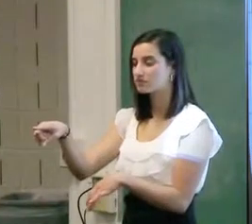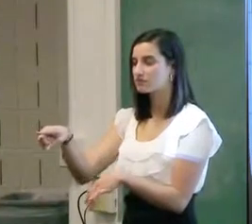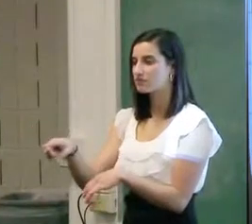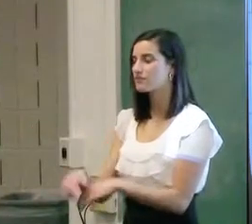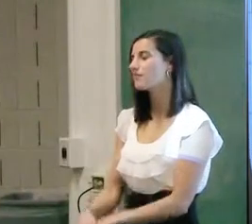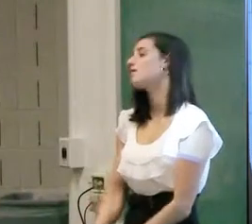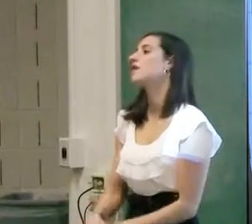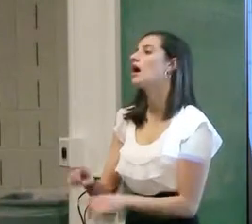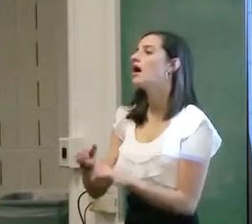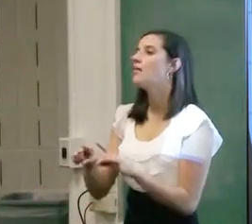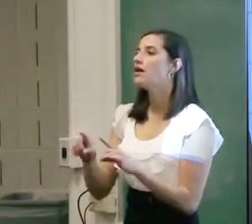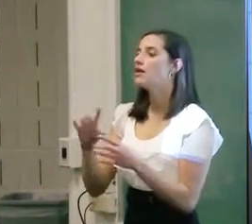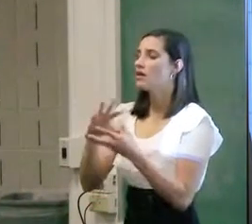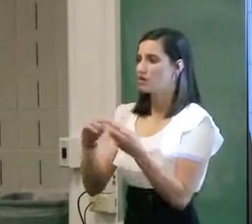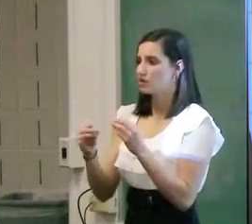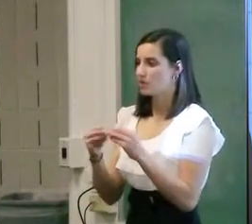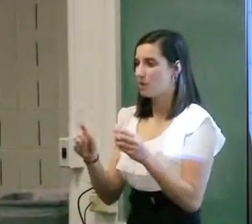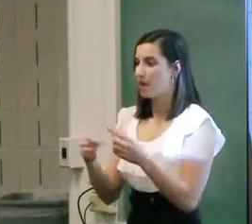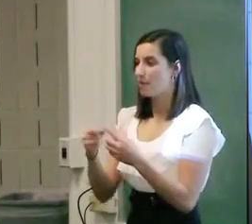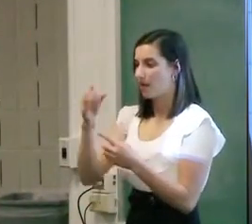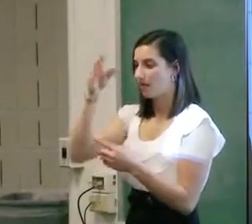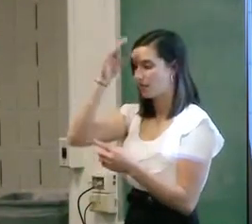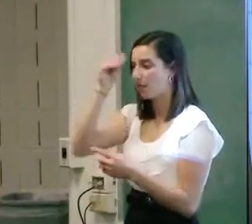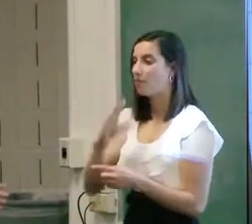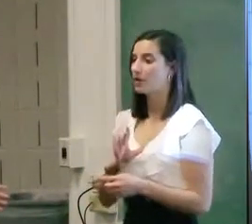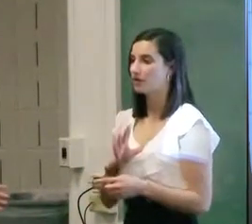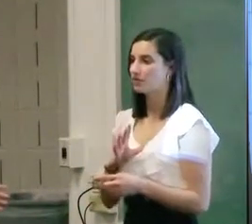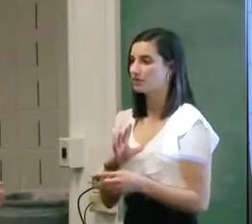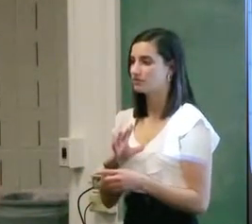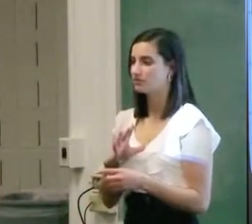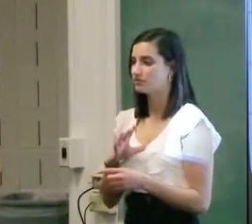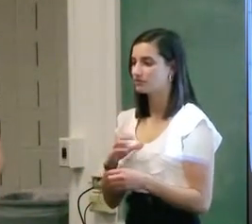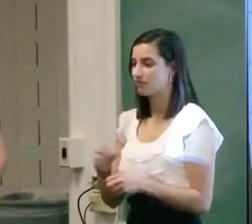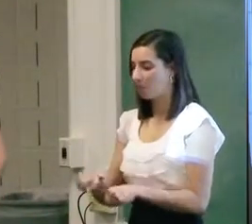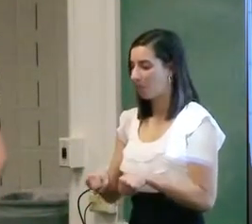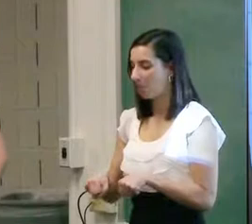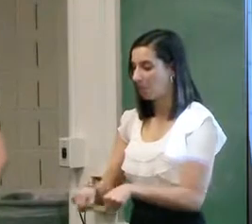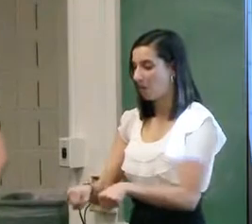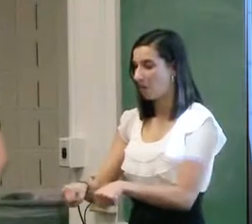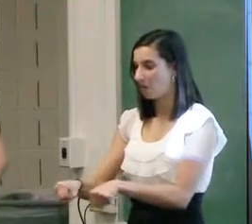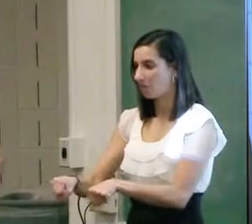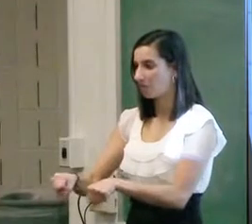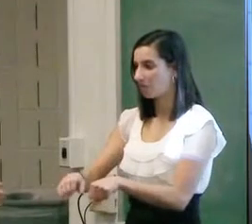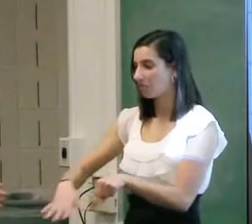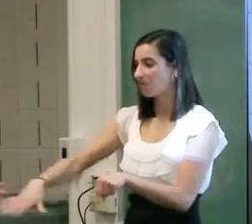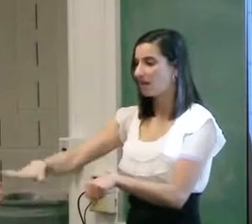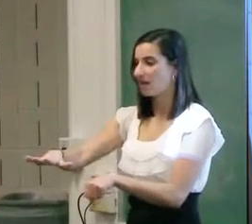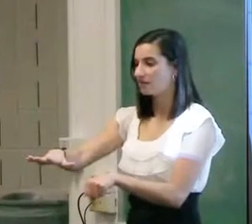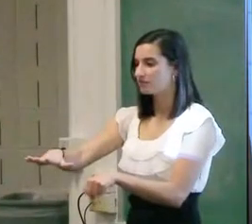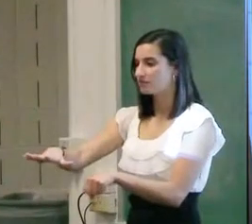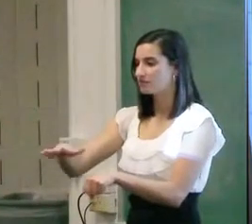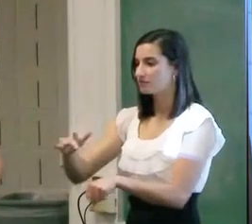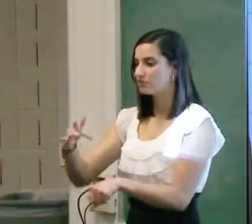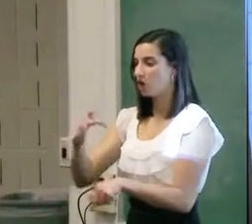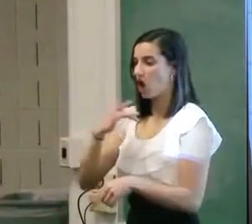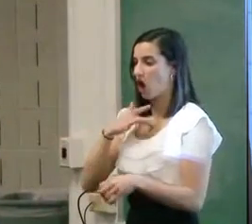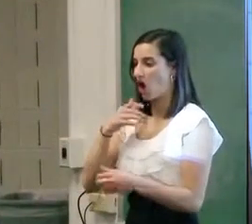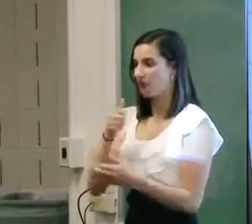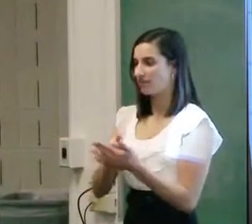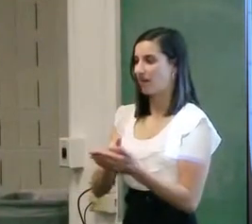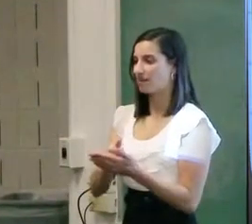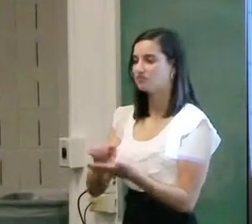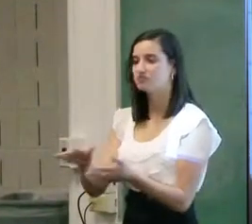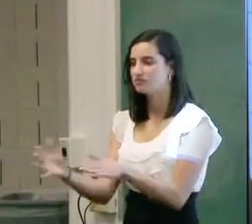but then you hear the story about the man who he was just mowing his lawn and he had a heart attack and just passed away. Things happen